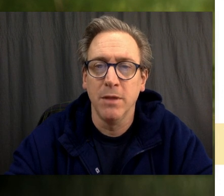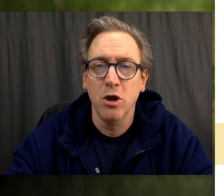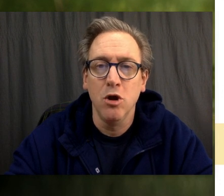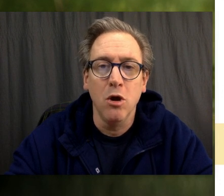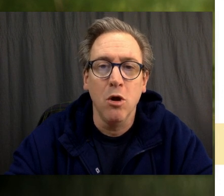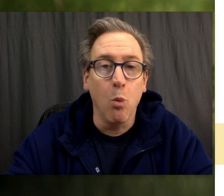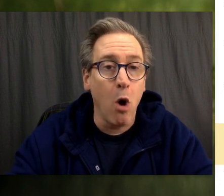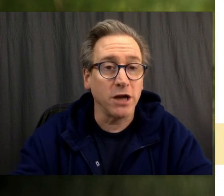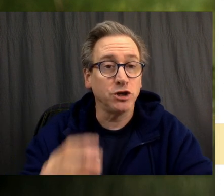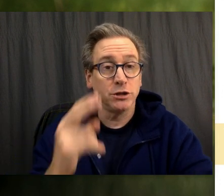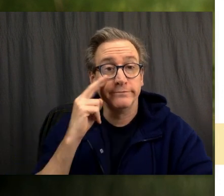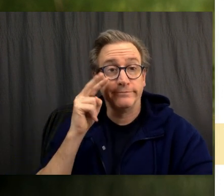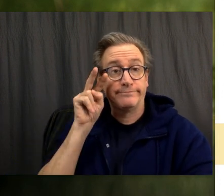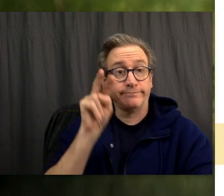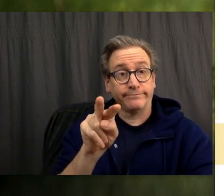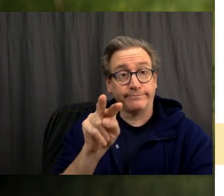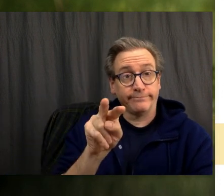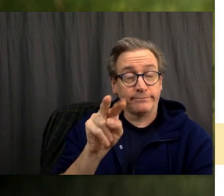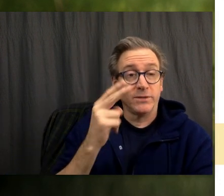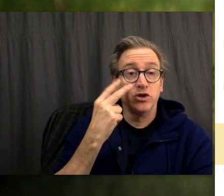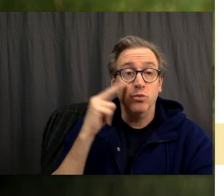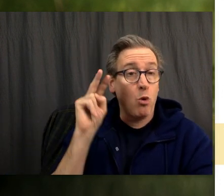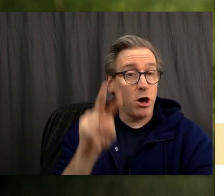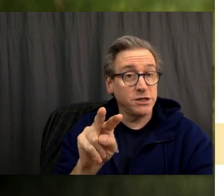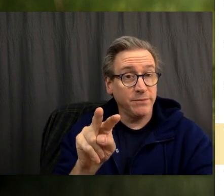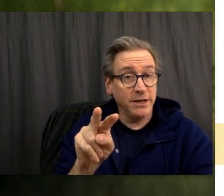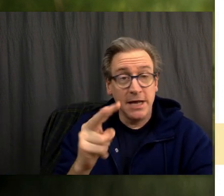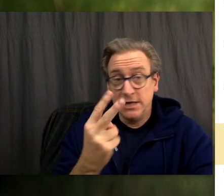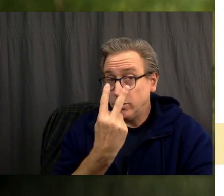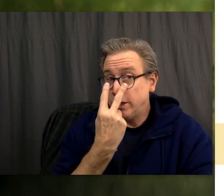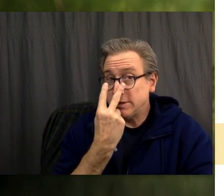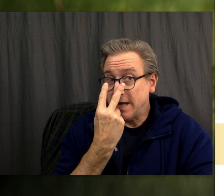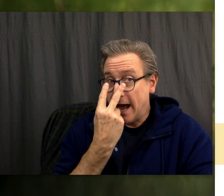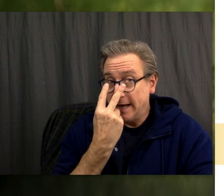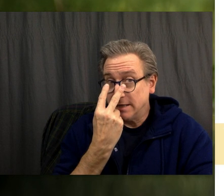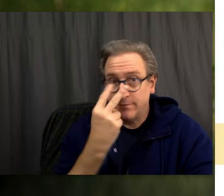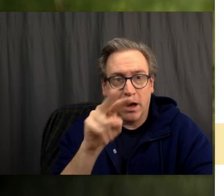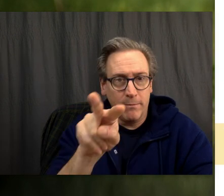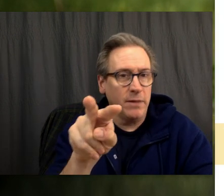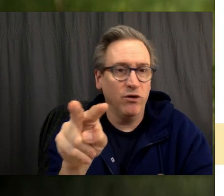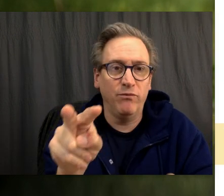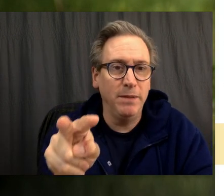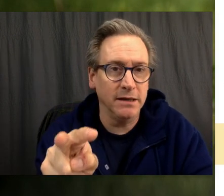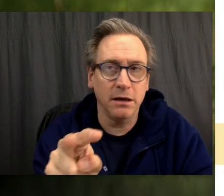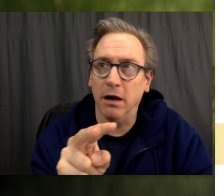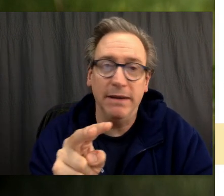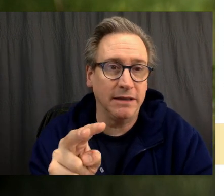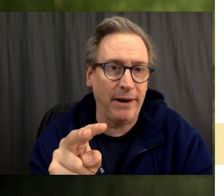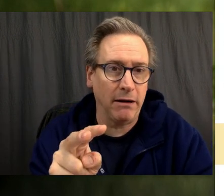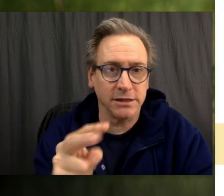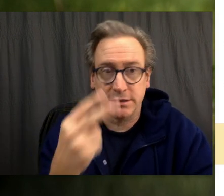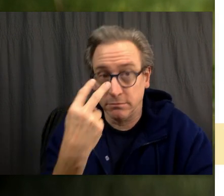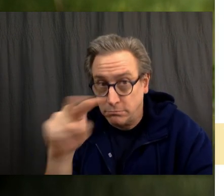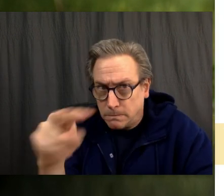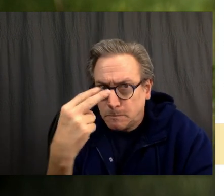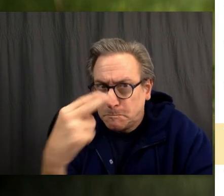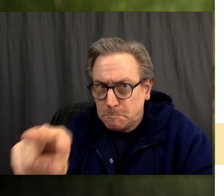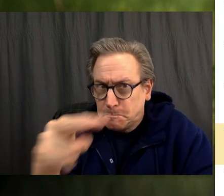mind. Watch. To watch something. So here's the eyes. If you meet the